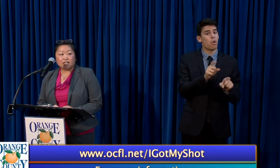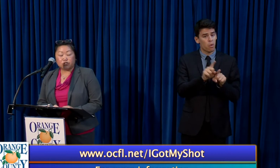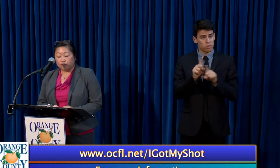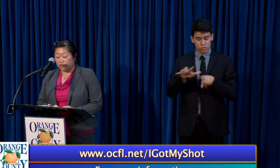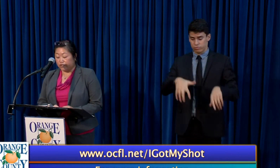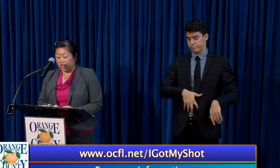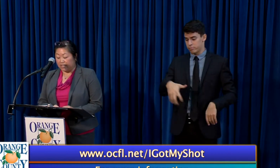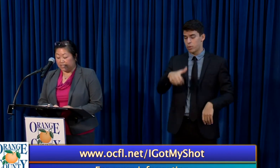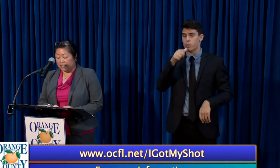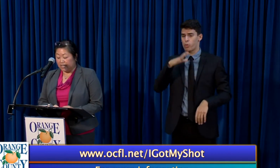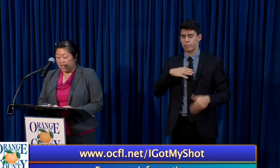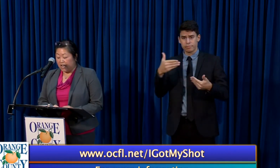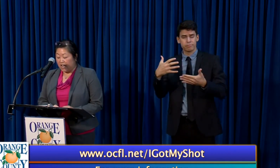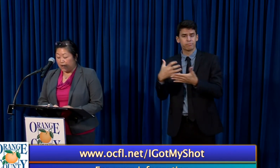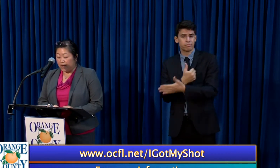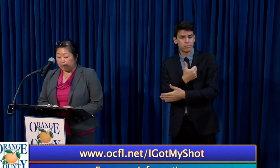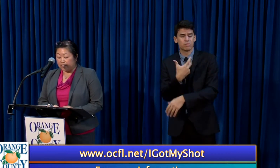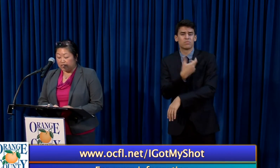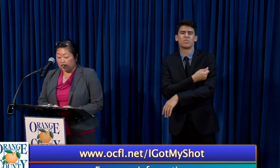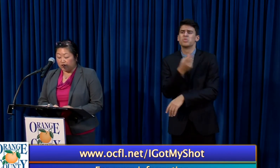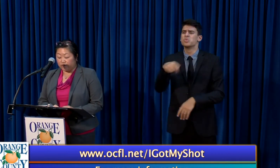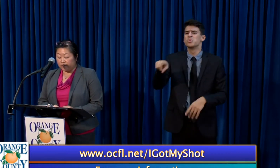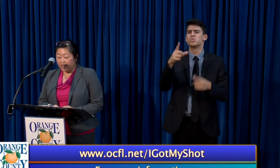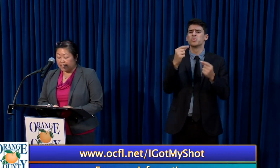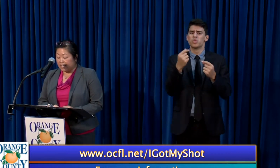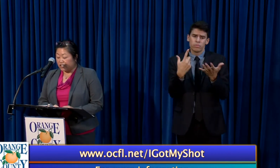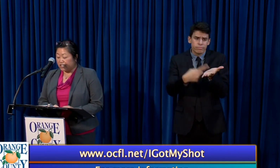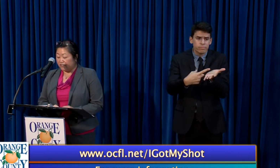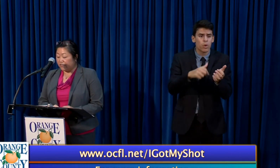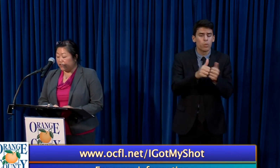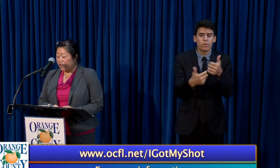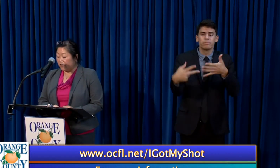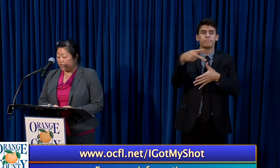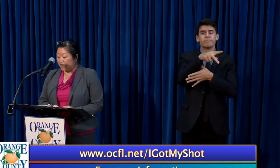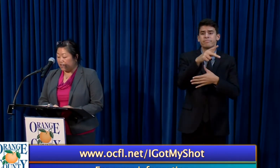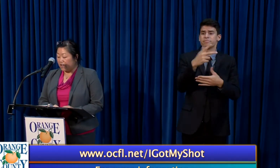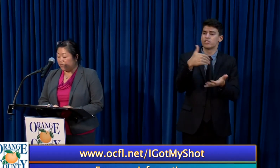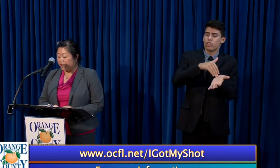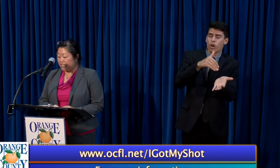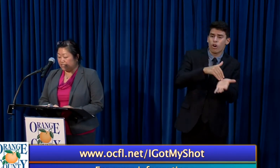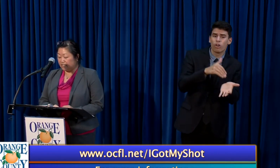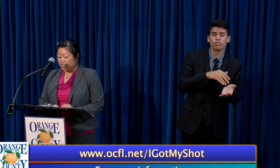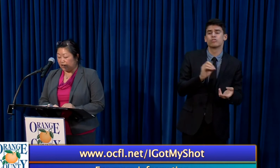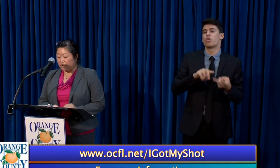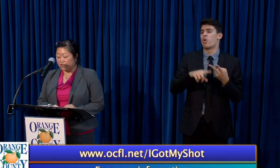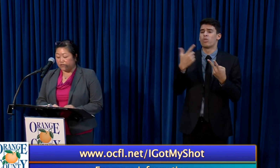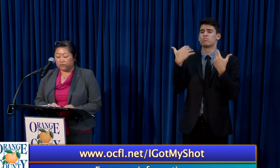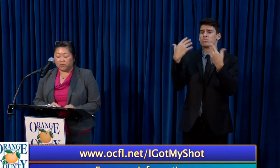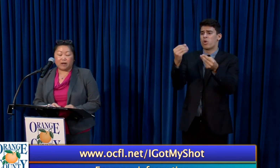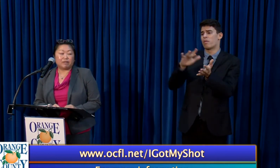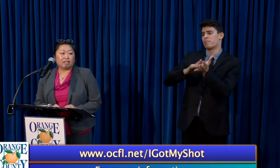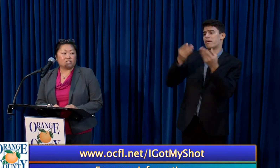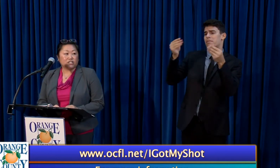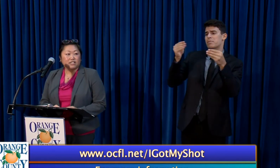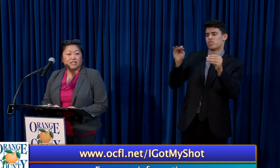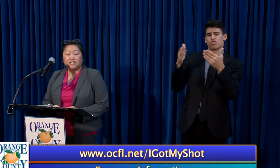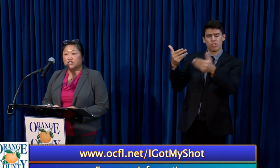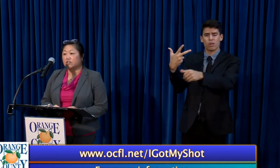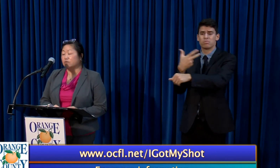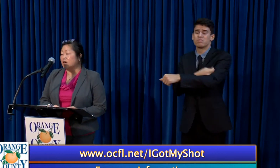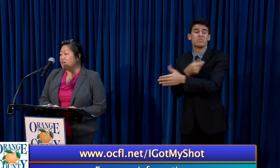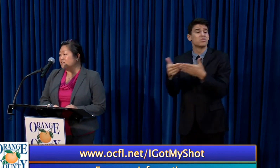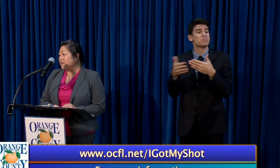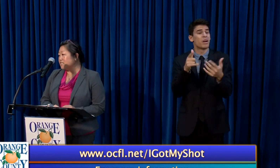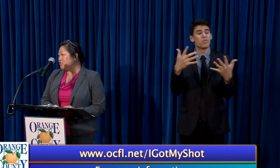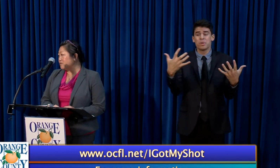pharmacy to get your flu shot. And please, your flu vaccination, even if you're healthy, prevents illness in our most vulnerable populations. And